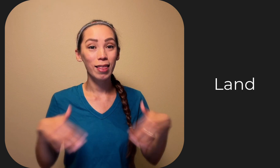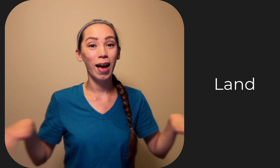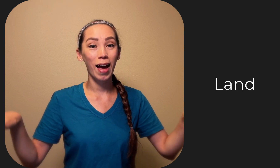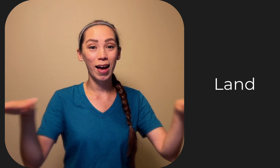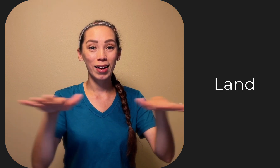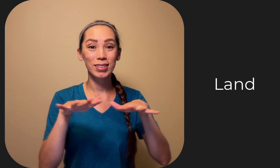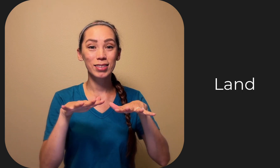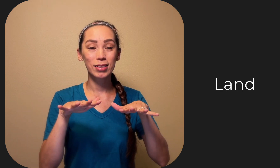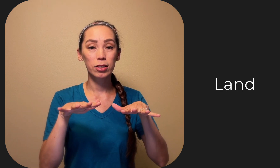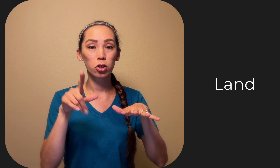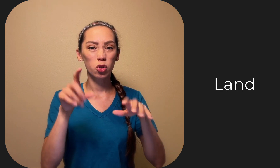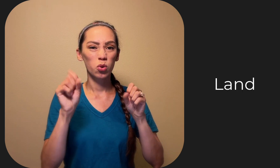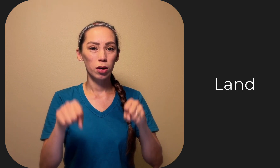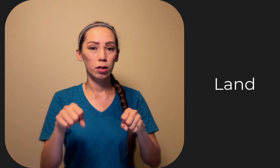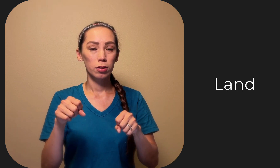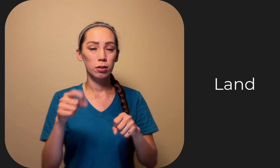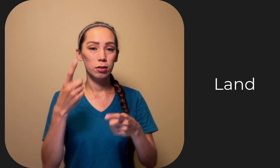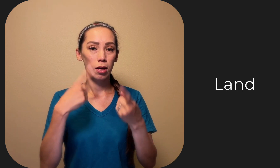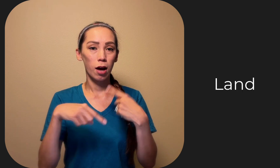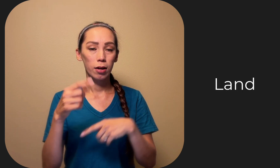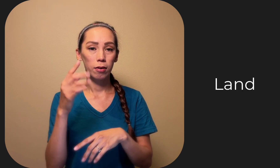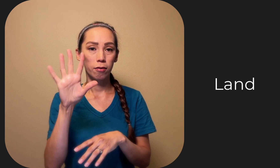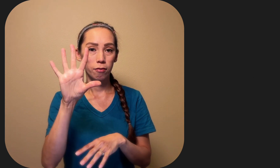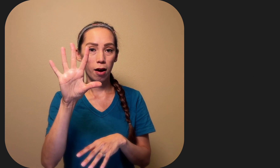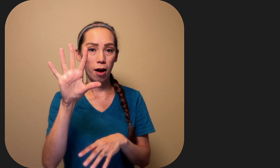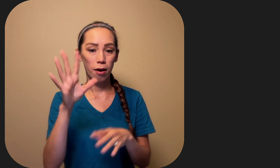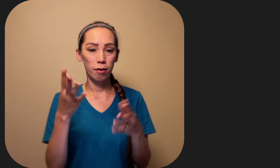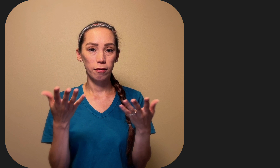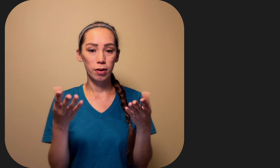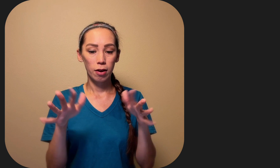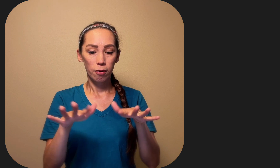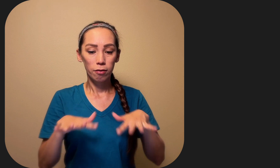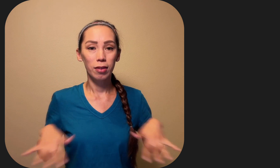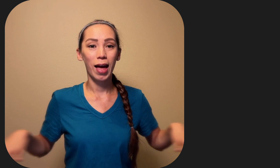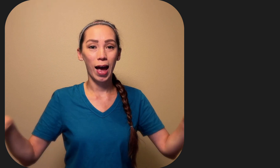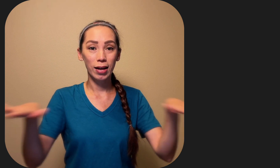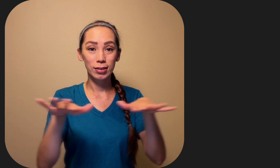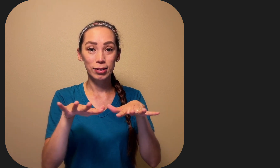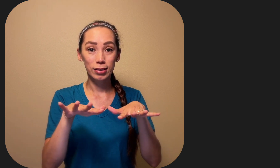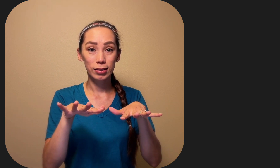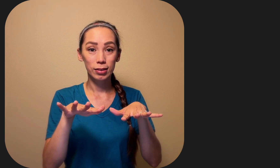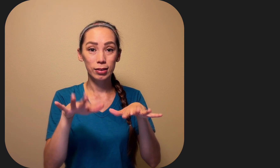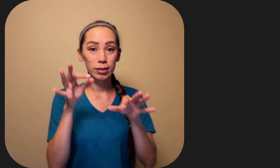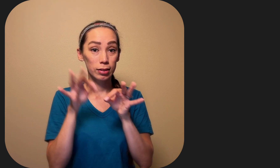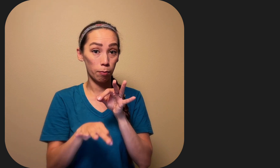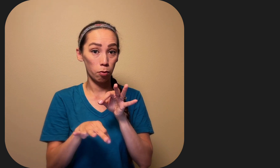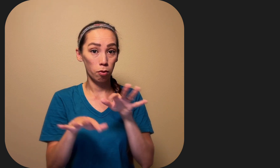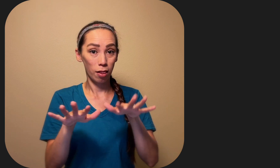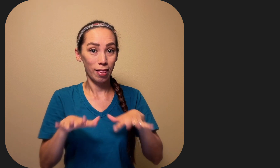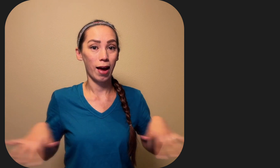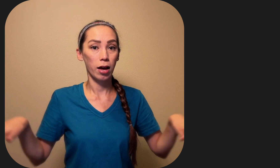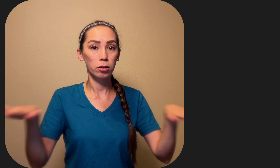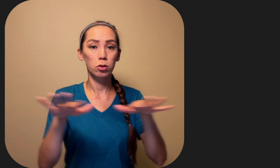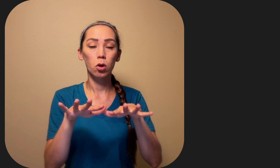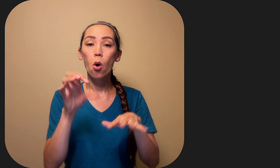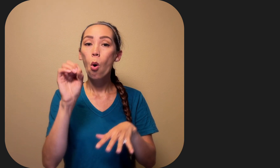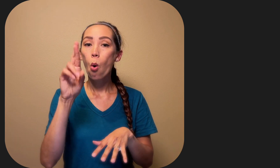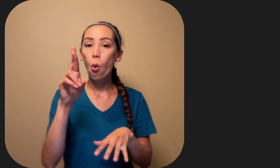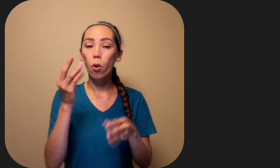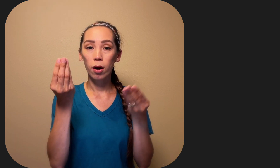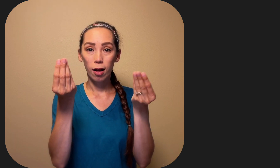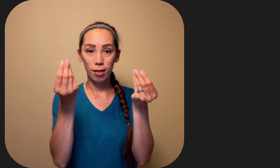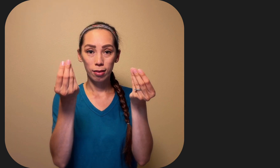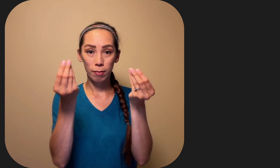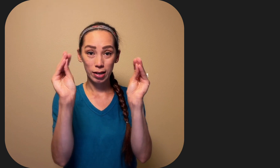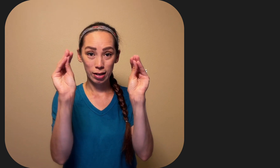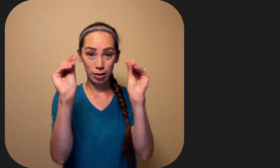more. Land. So land, you can do land with the 5 to make it simple and clear, or you